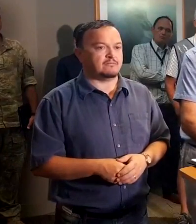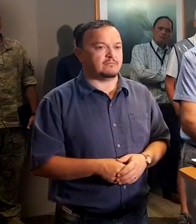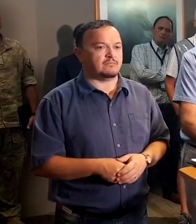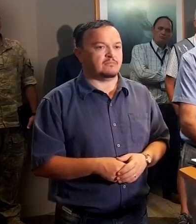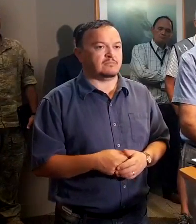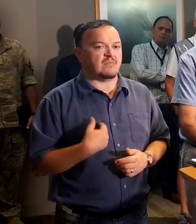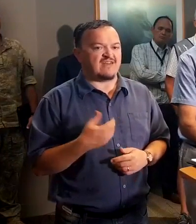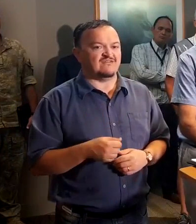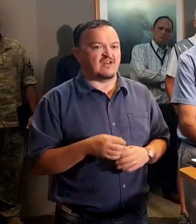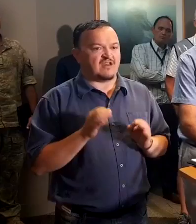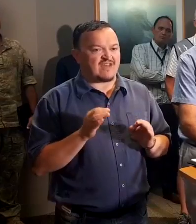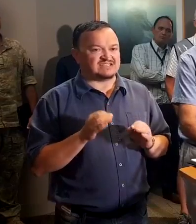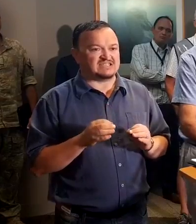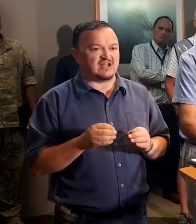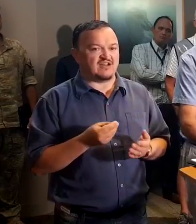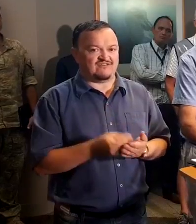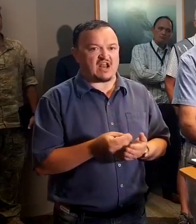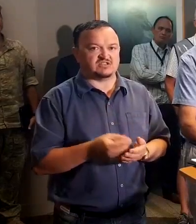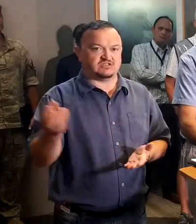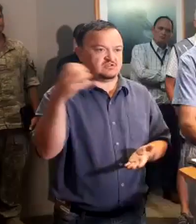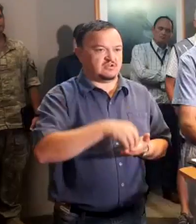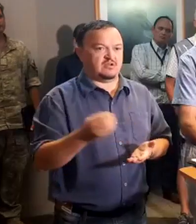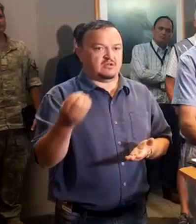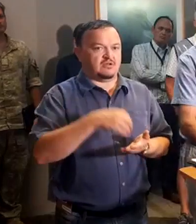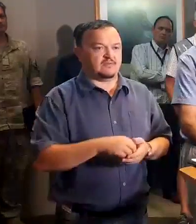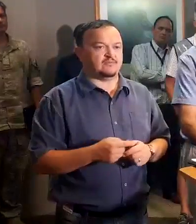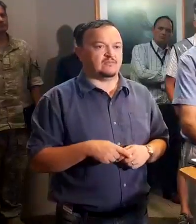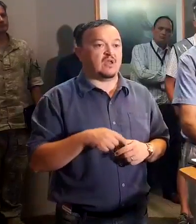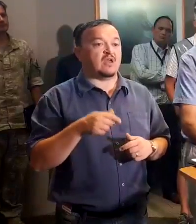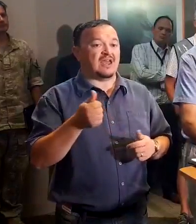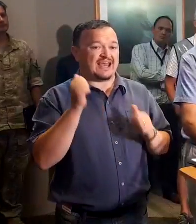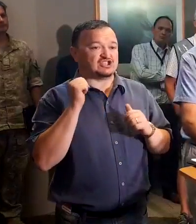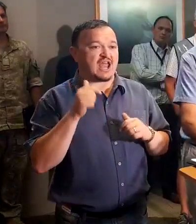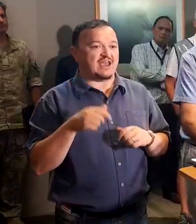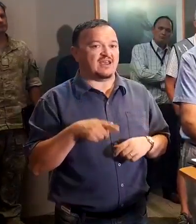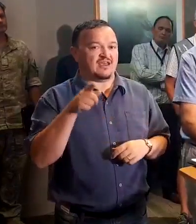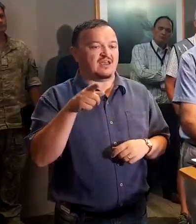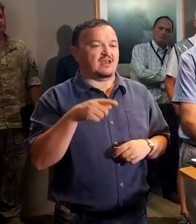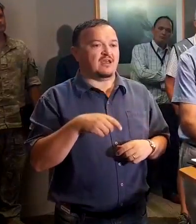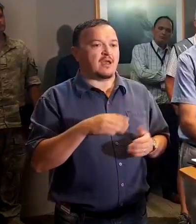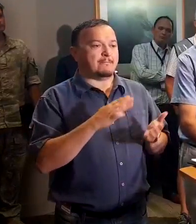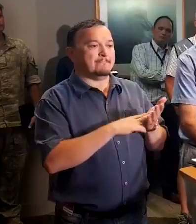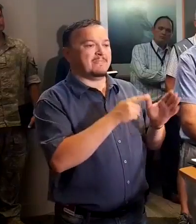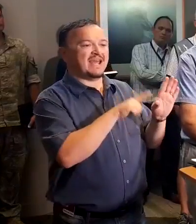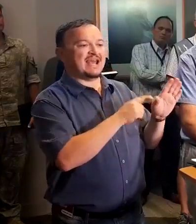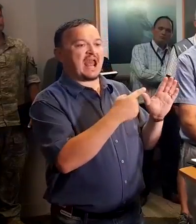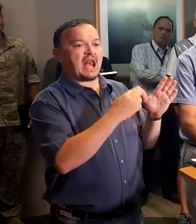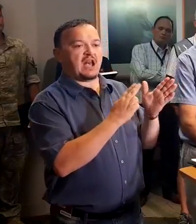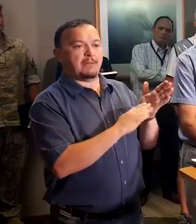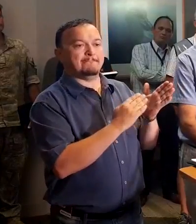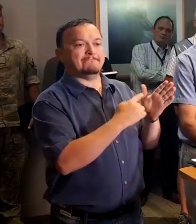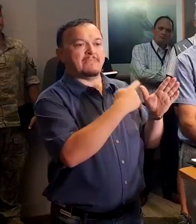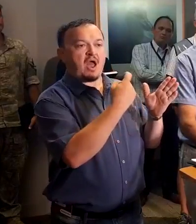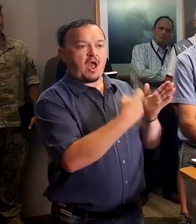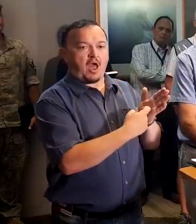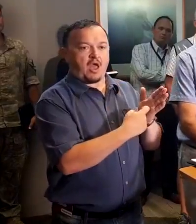finance coming into that fund. And yesterday, the Myanmar community in Nelson, and it was several different churches in the Myanmar community,